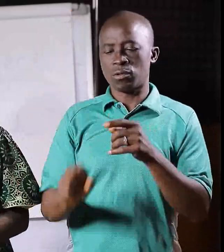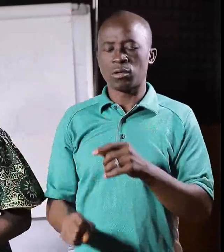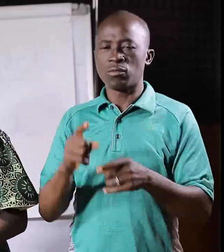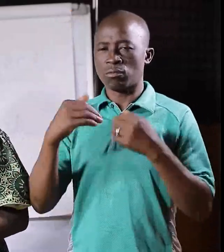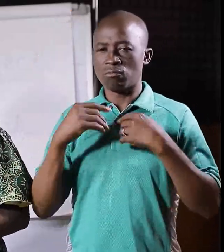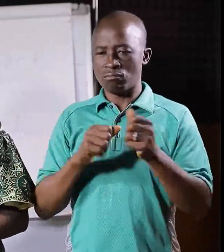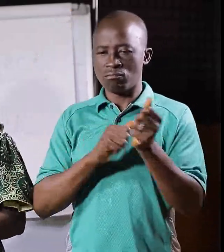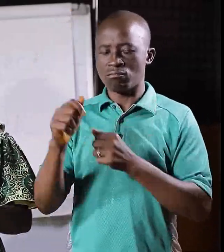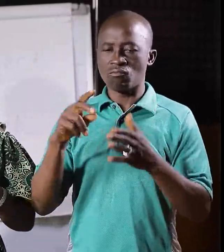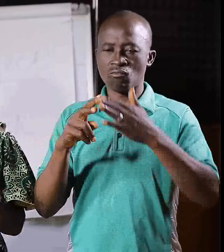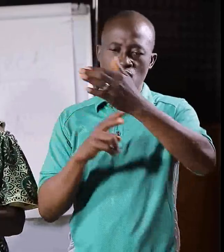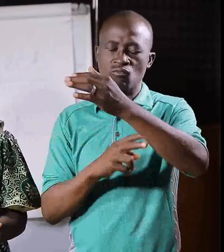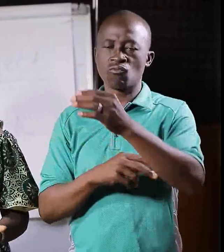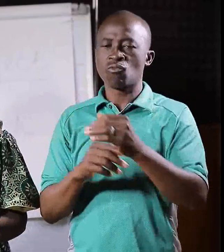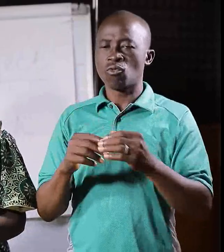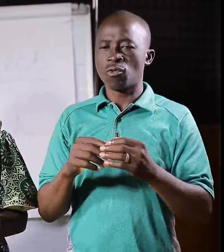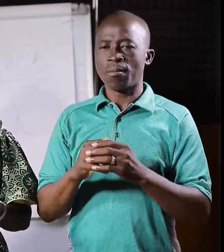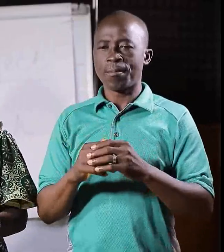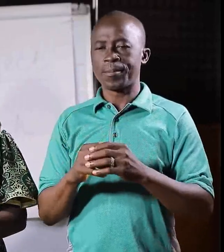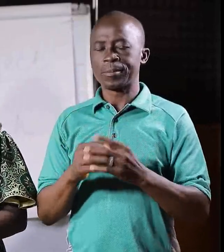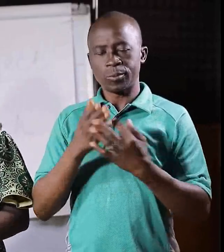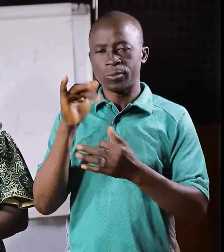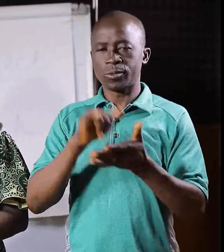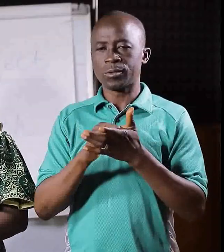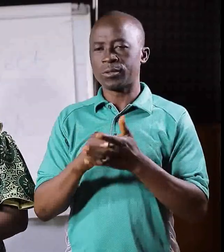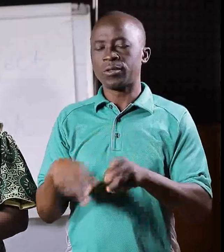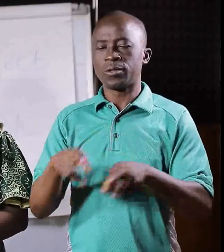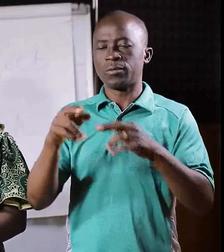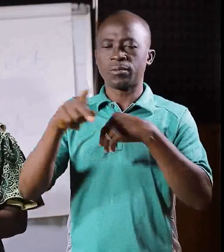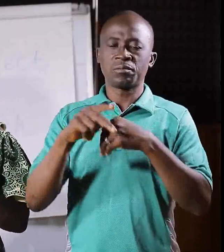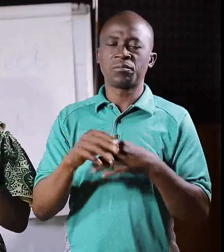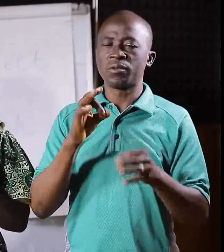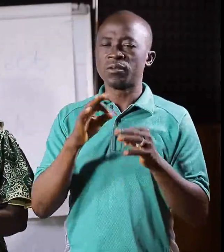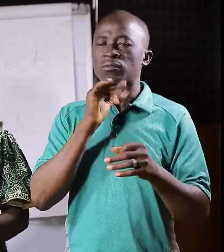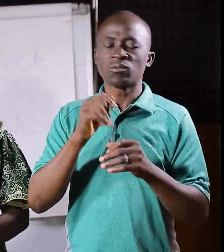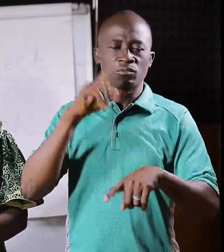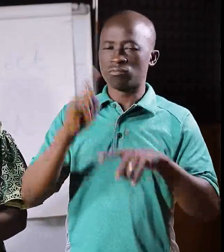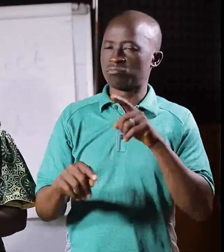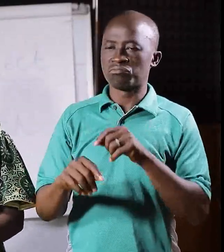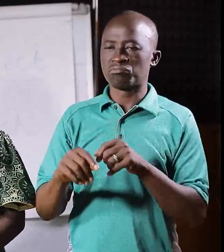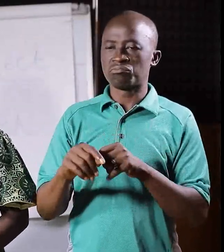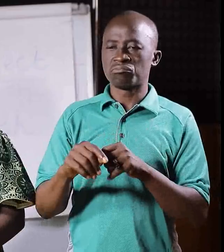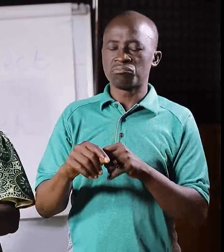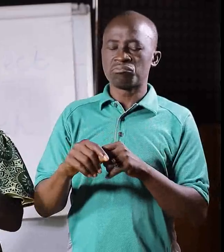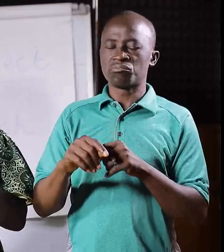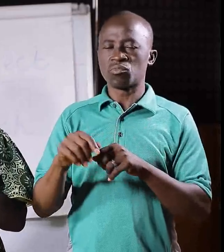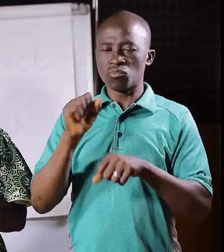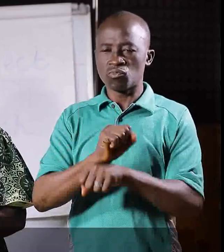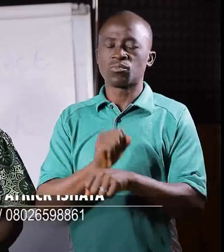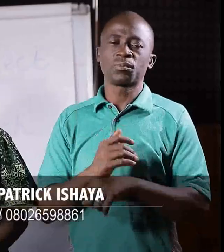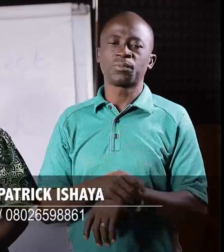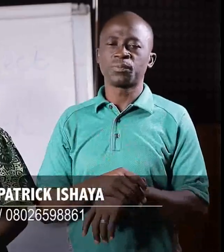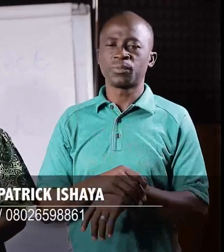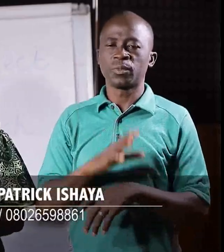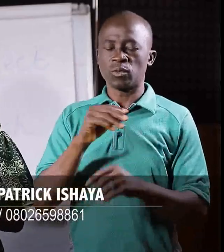River Kaduna. Otherwise, your aim, your mission will not be accomplished. So transition words,